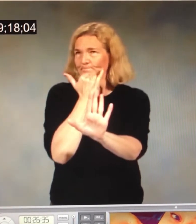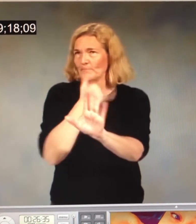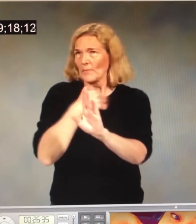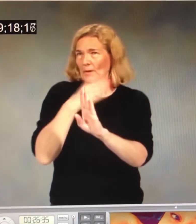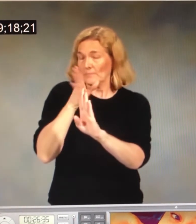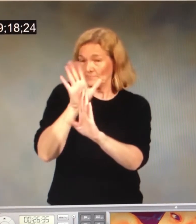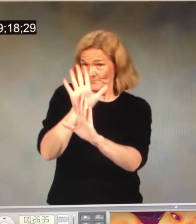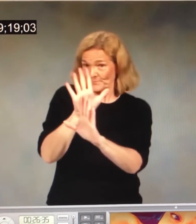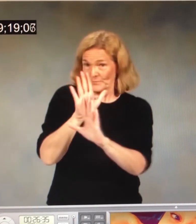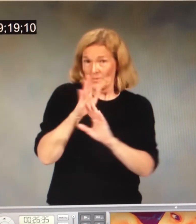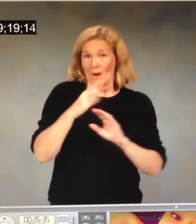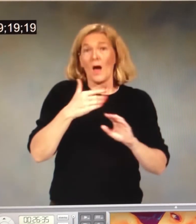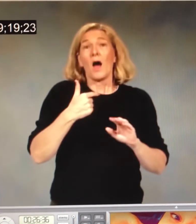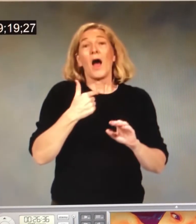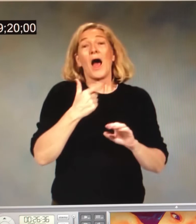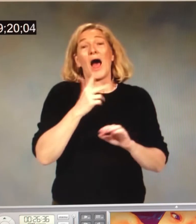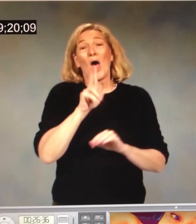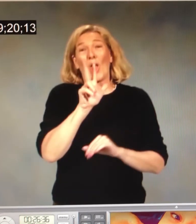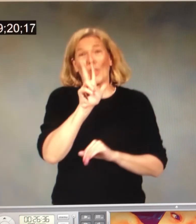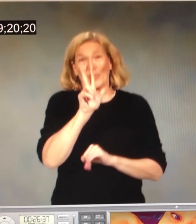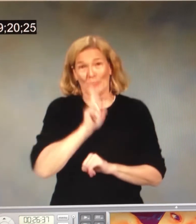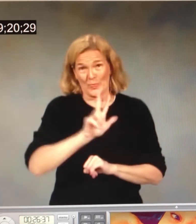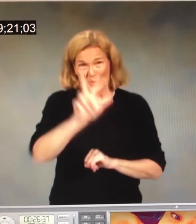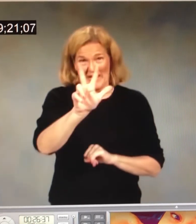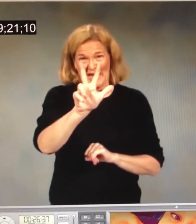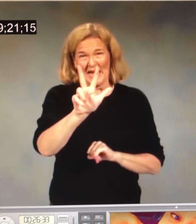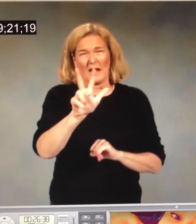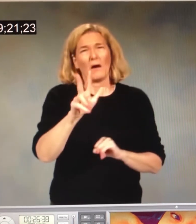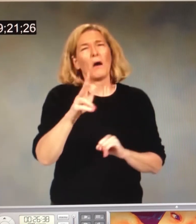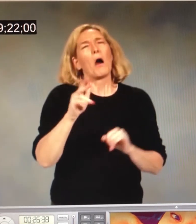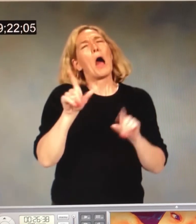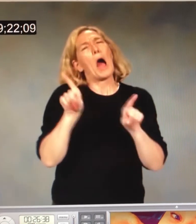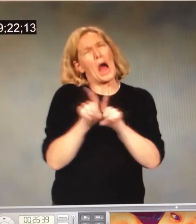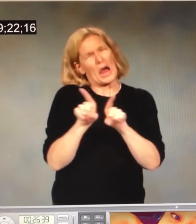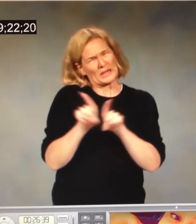Oh, wait, my bad. No.